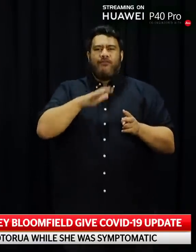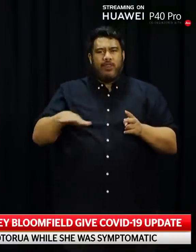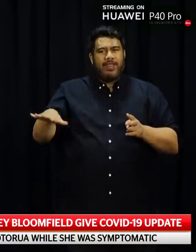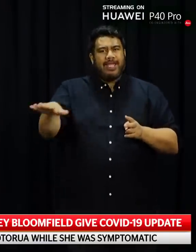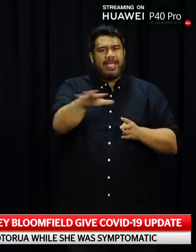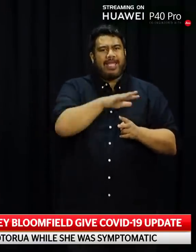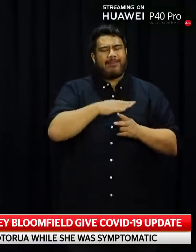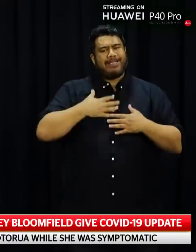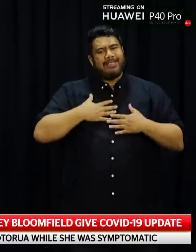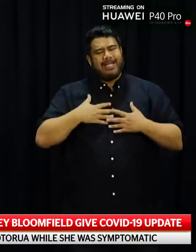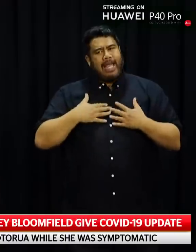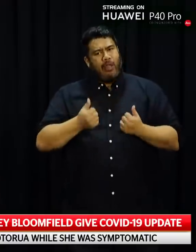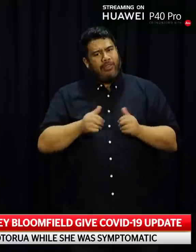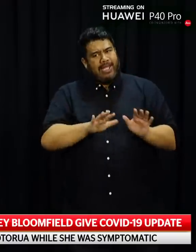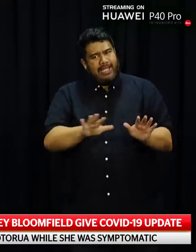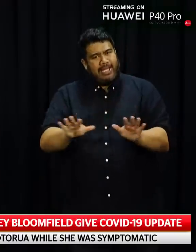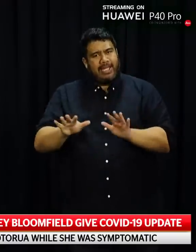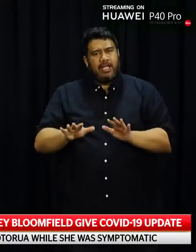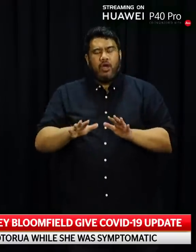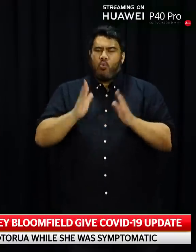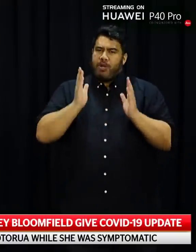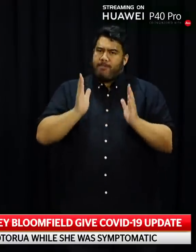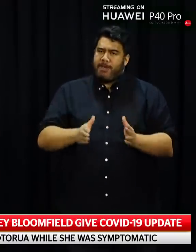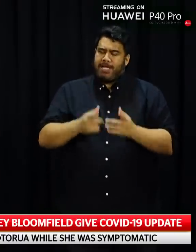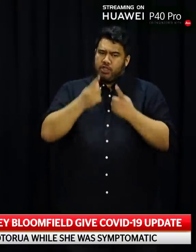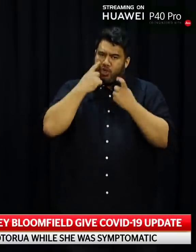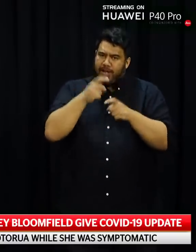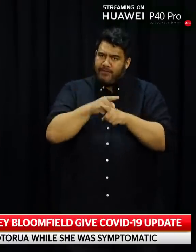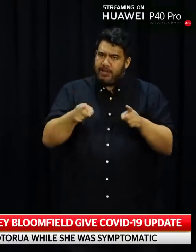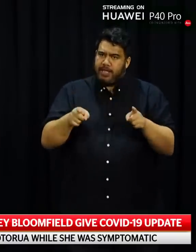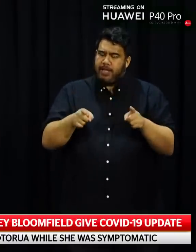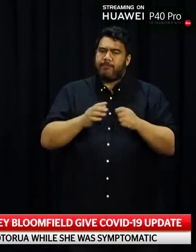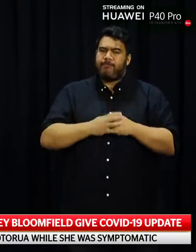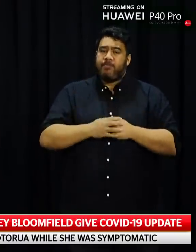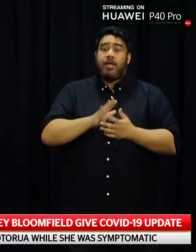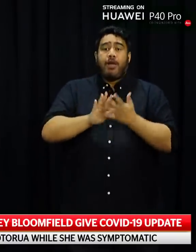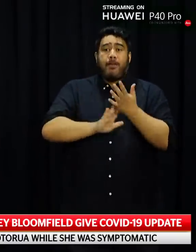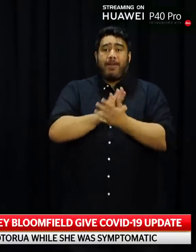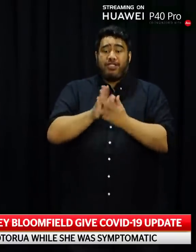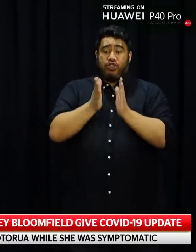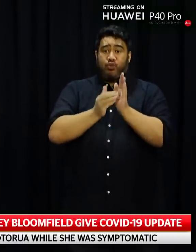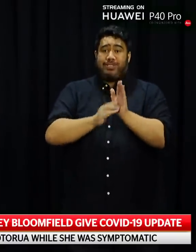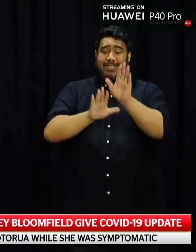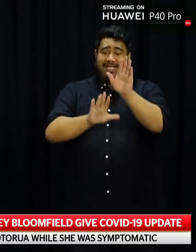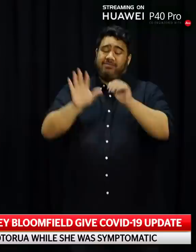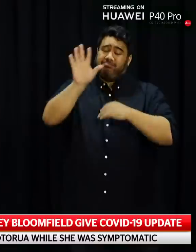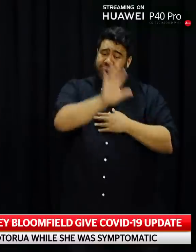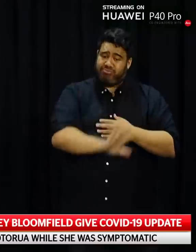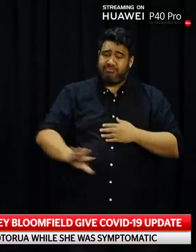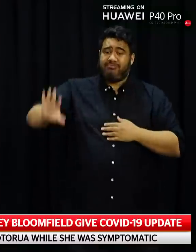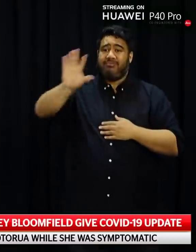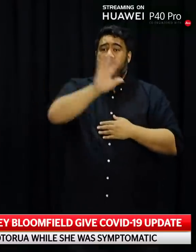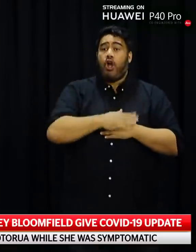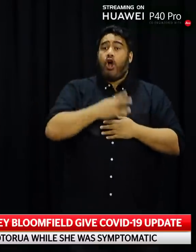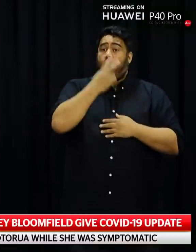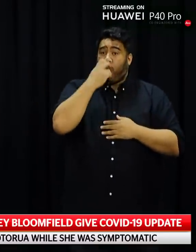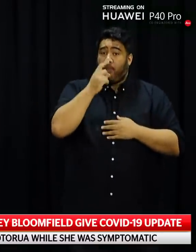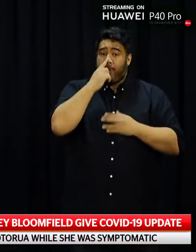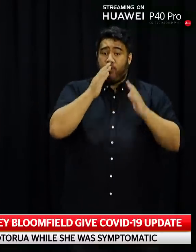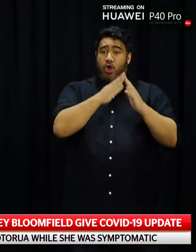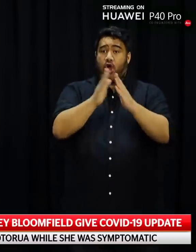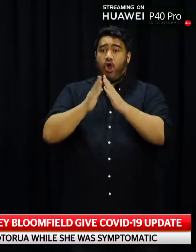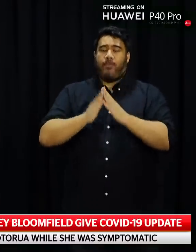extra precautions to look after them. For this reason, all aged care facilities throughout New Zealand will close their doors